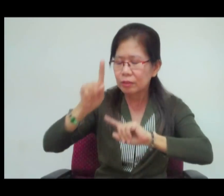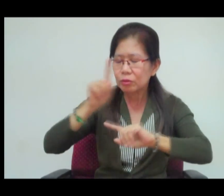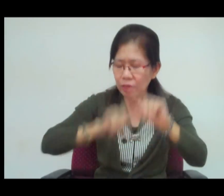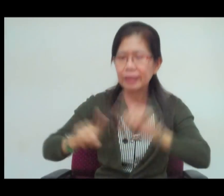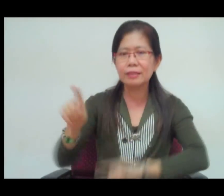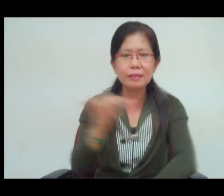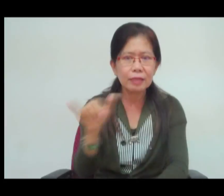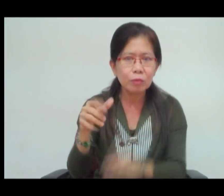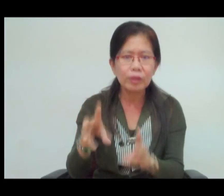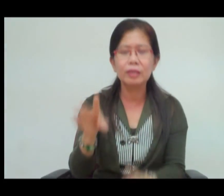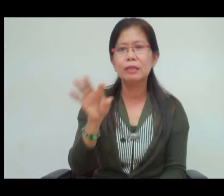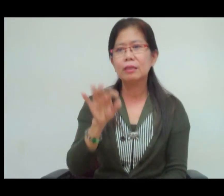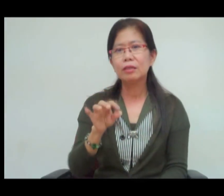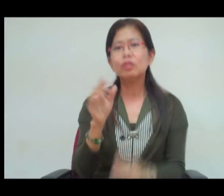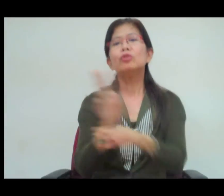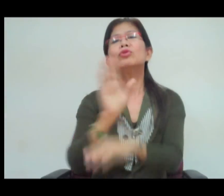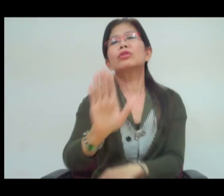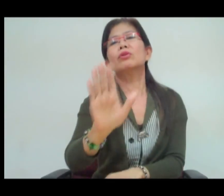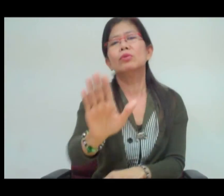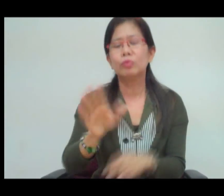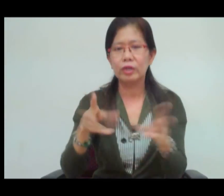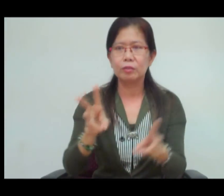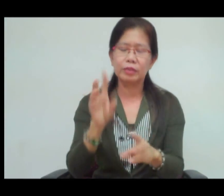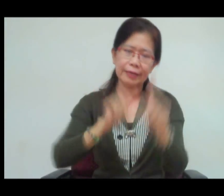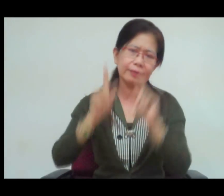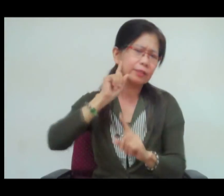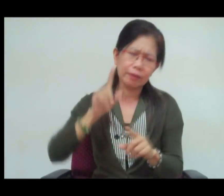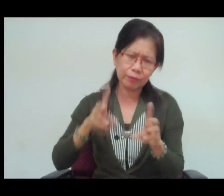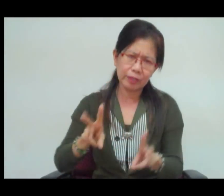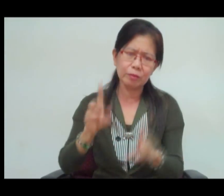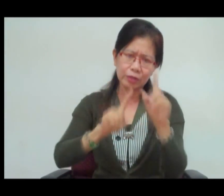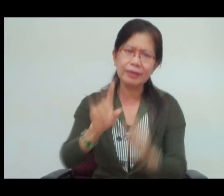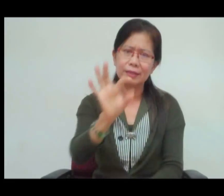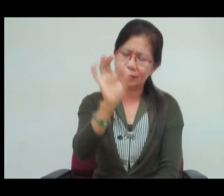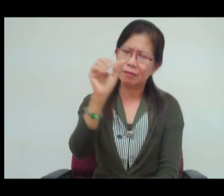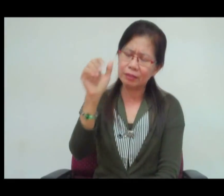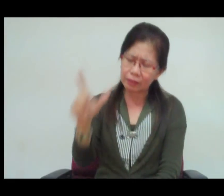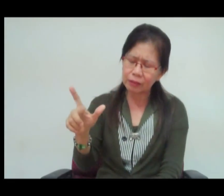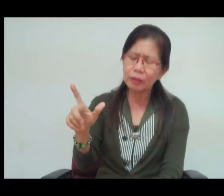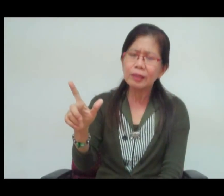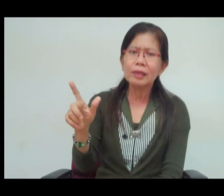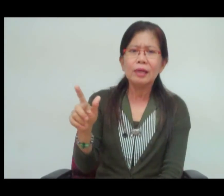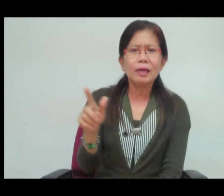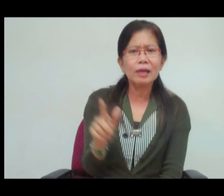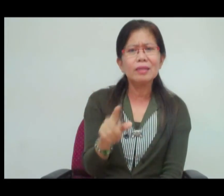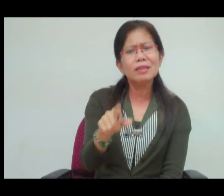sign in the same way. Use her own way of signing, the deaf way of signing this FSL. And